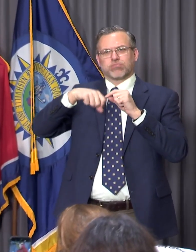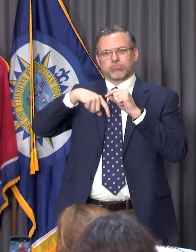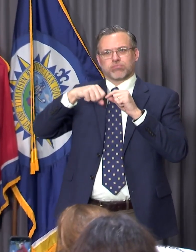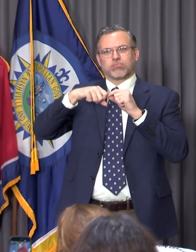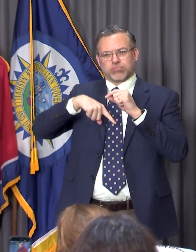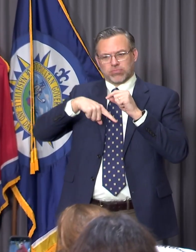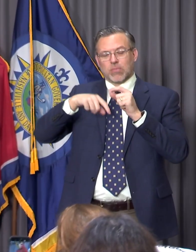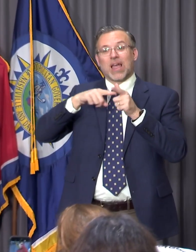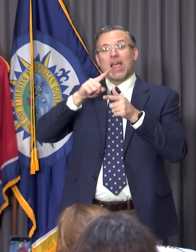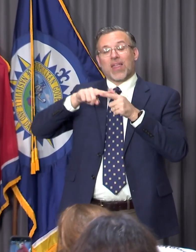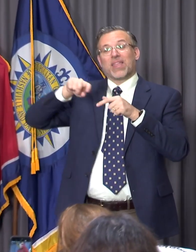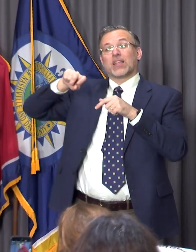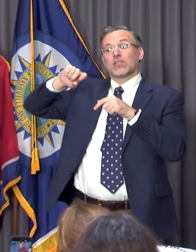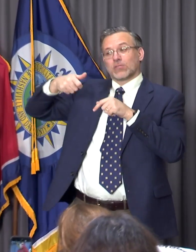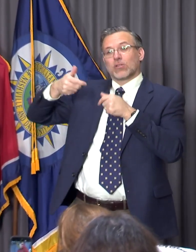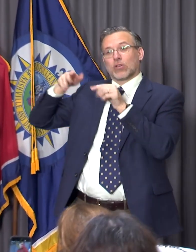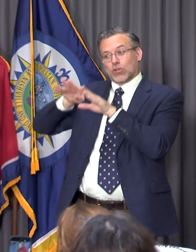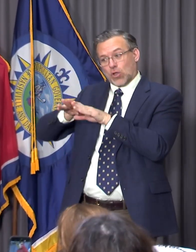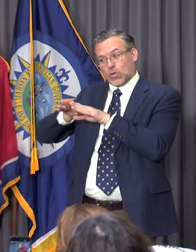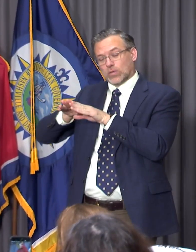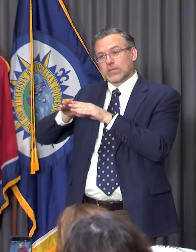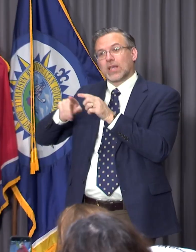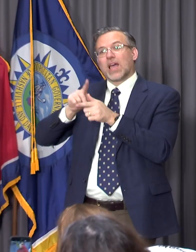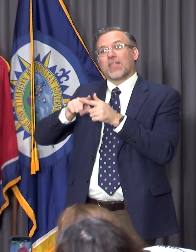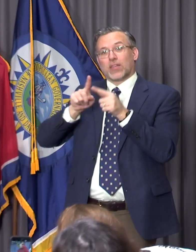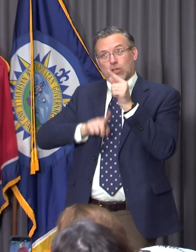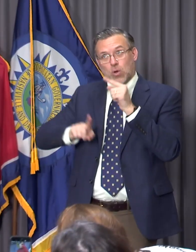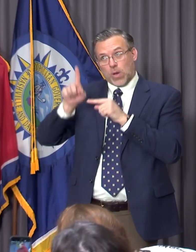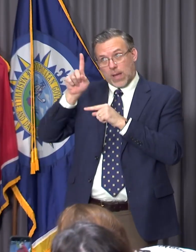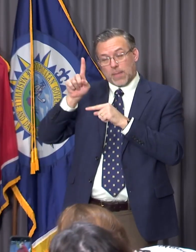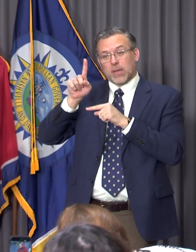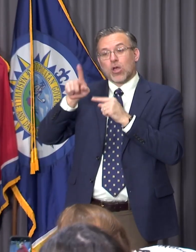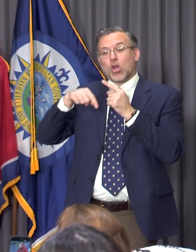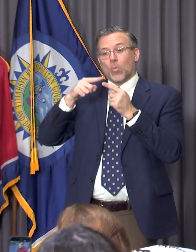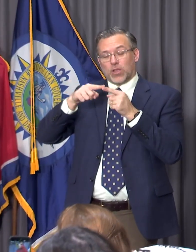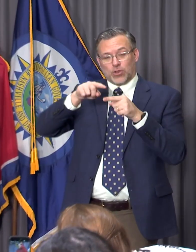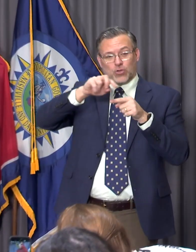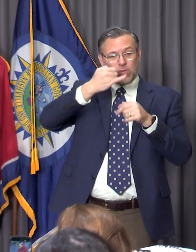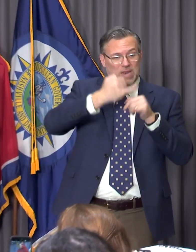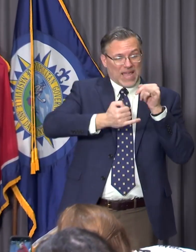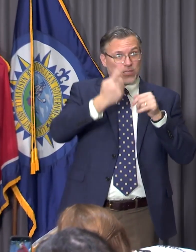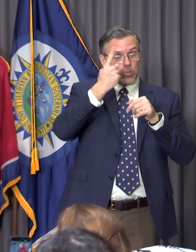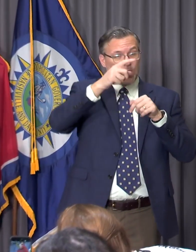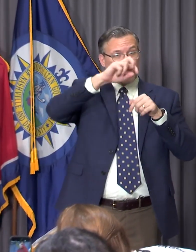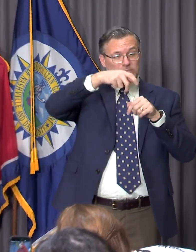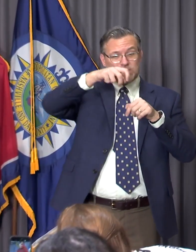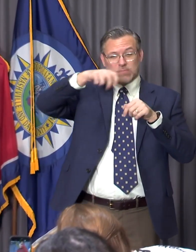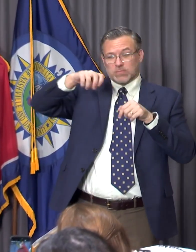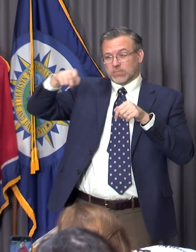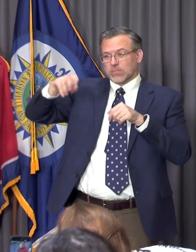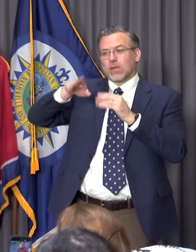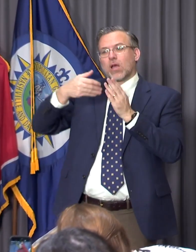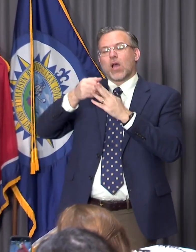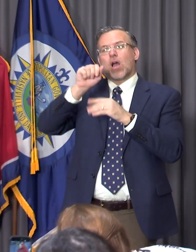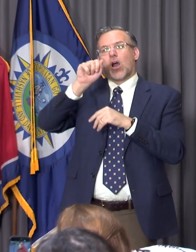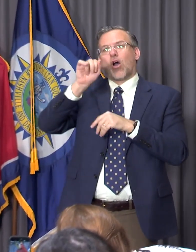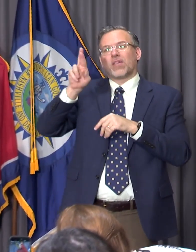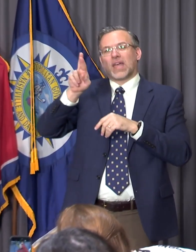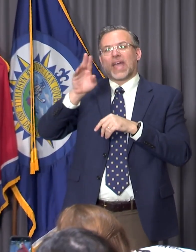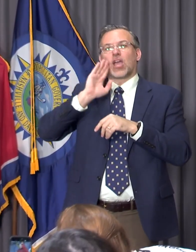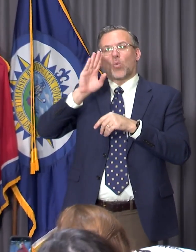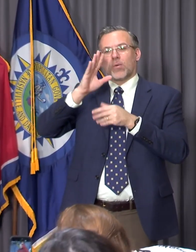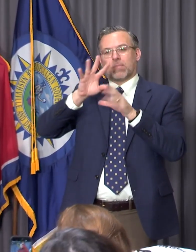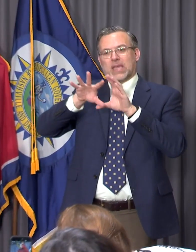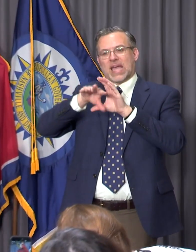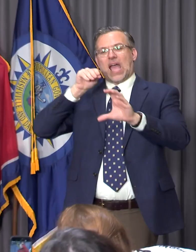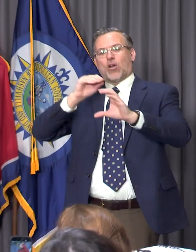valve and go up until you reach the top of your house, and then when you do the last faucet at the highest point, all the air will escape and you'll have no